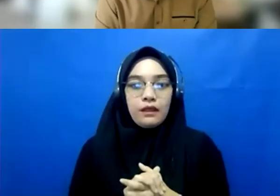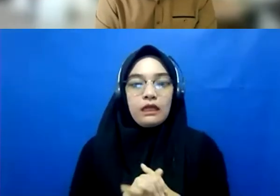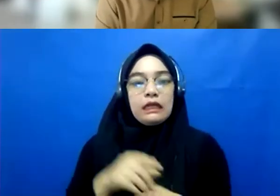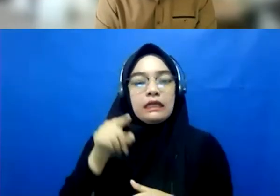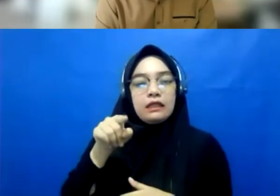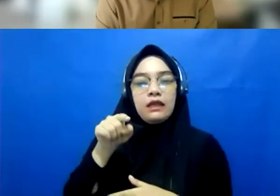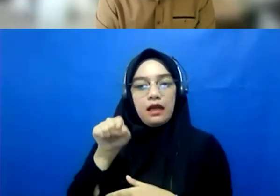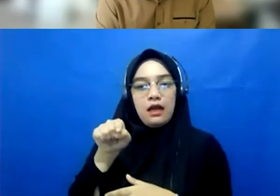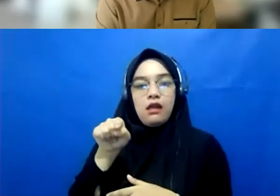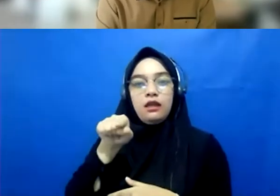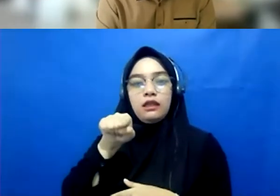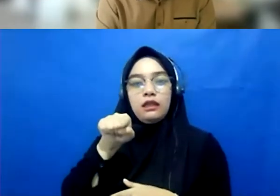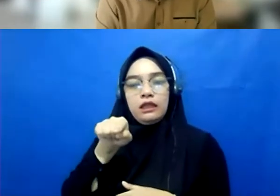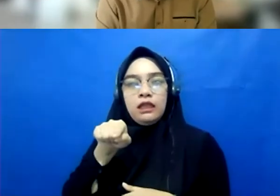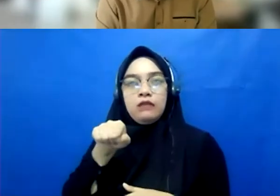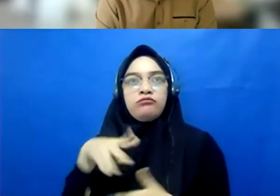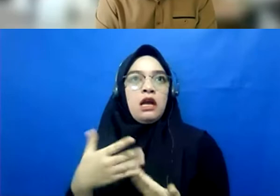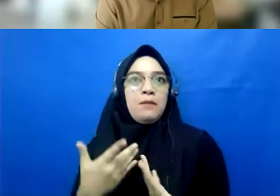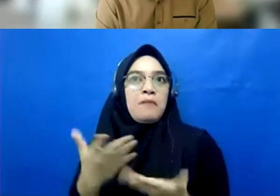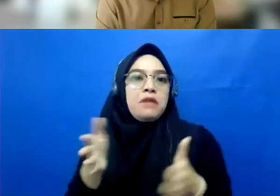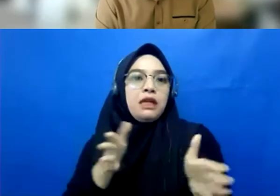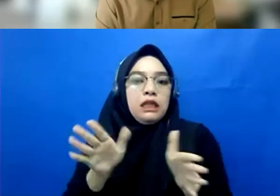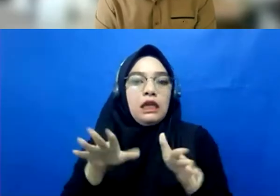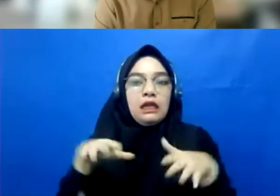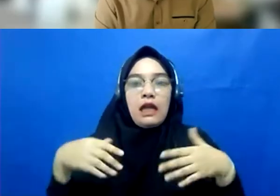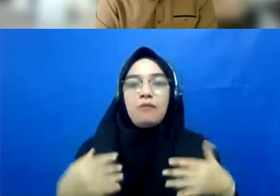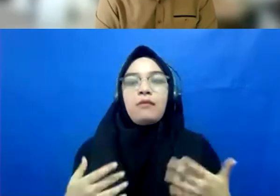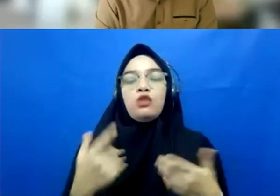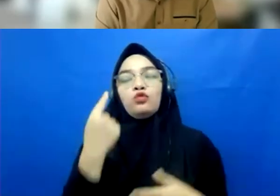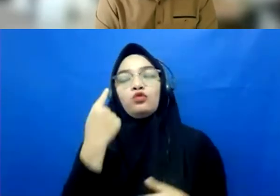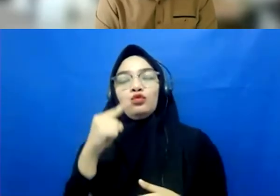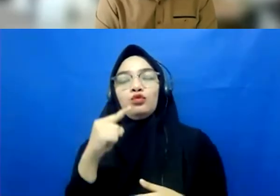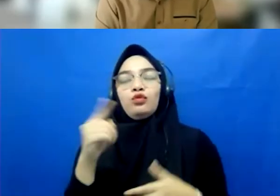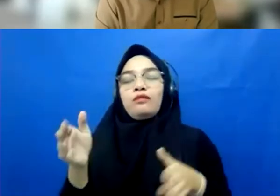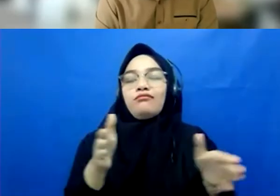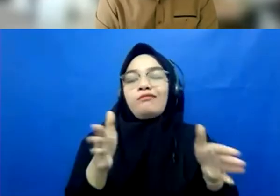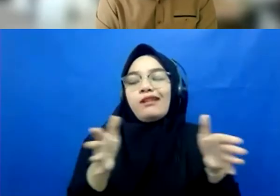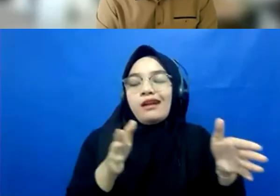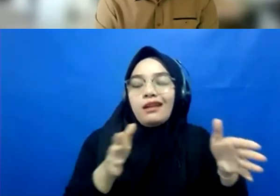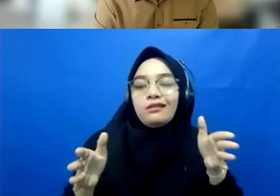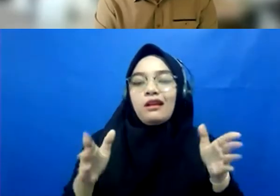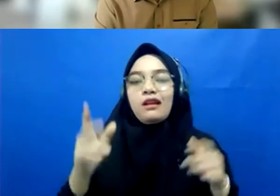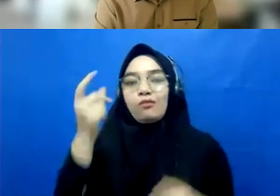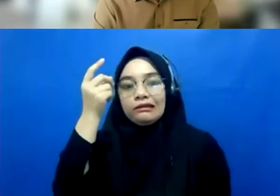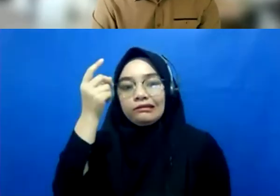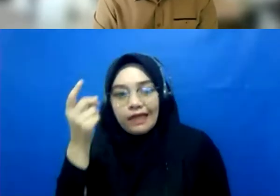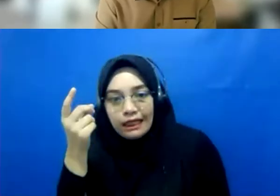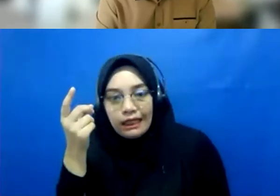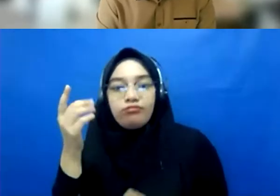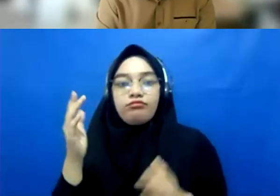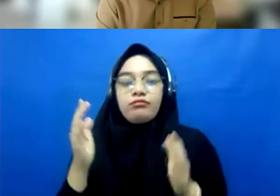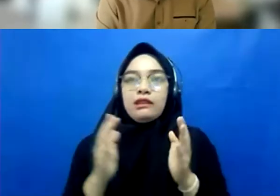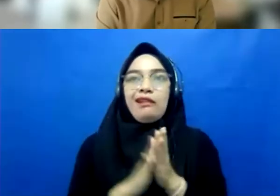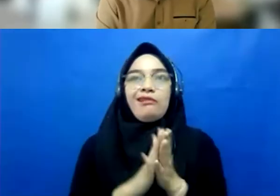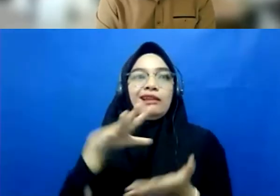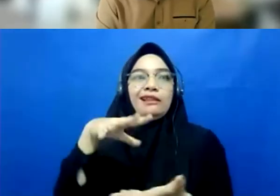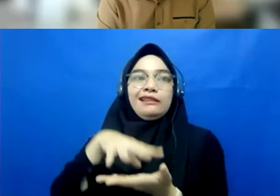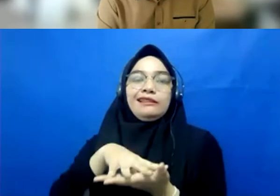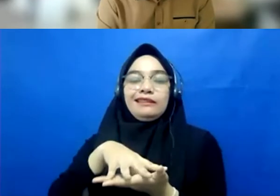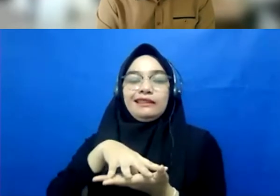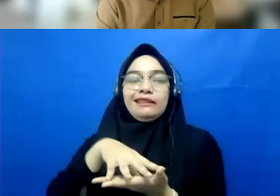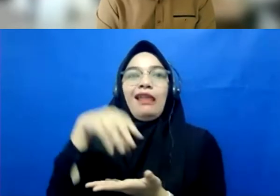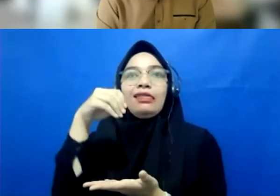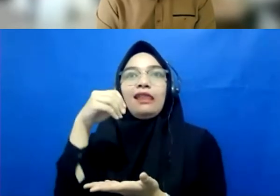eye hospitals and vision centers in the underserved markets. She came to Alina after almost a decade in